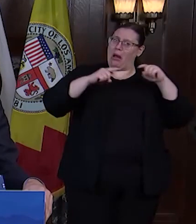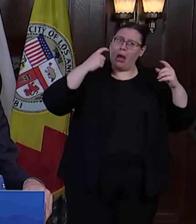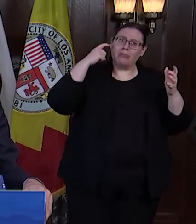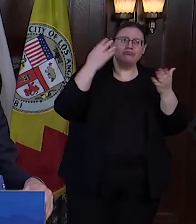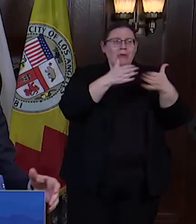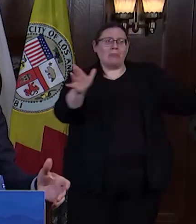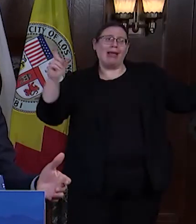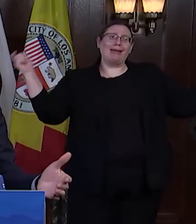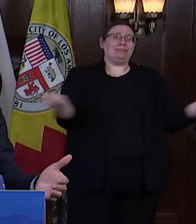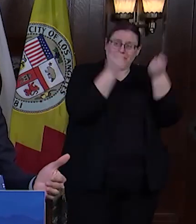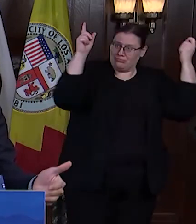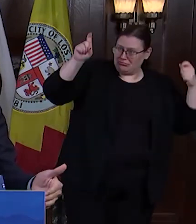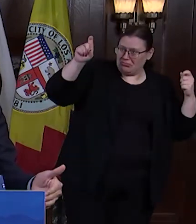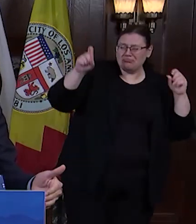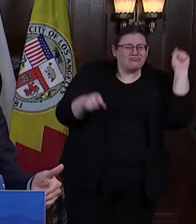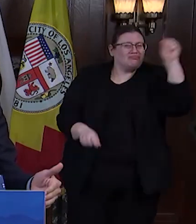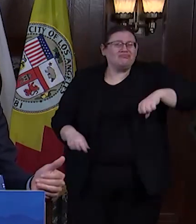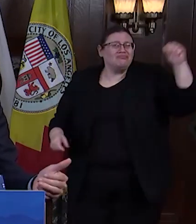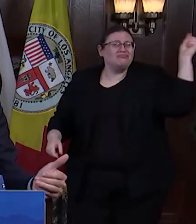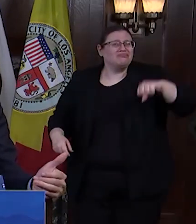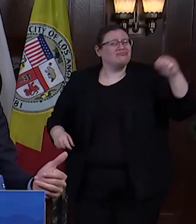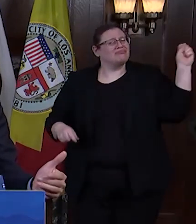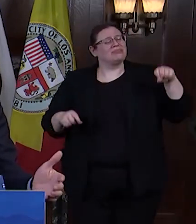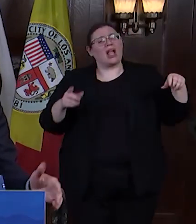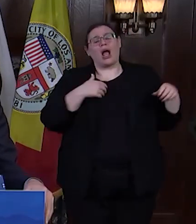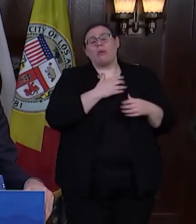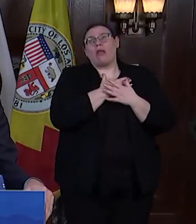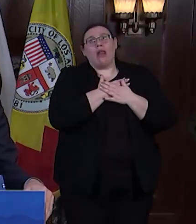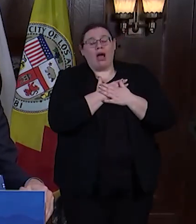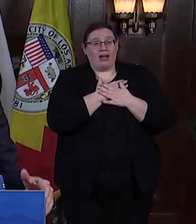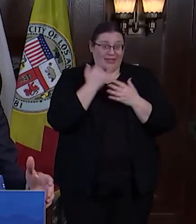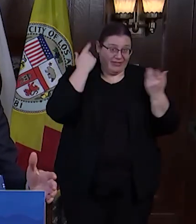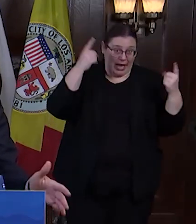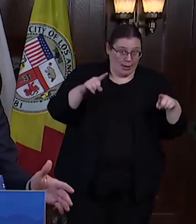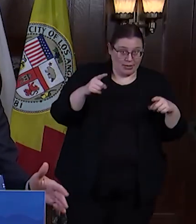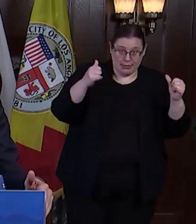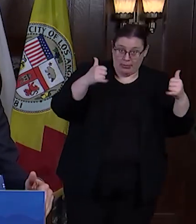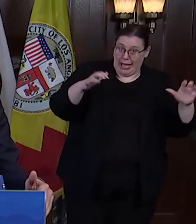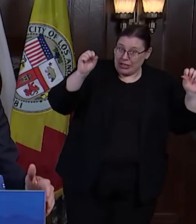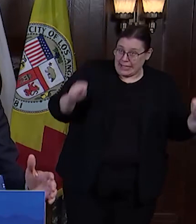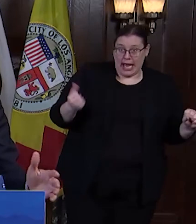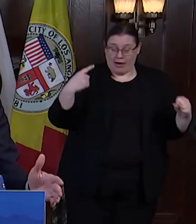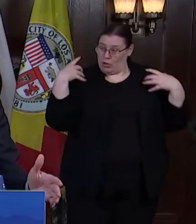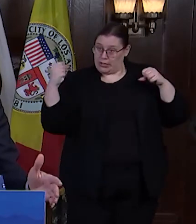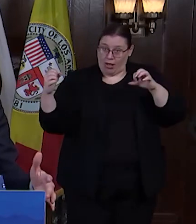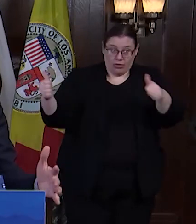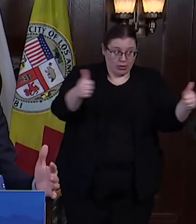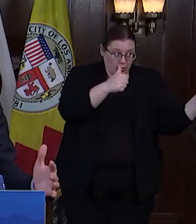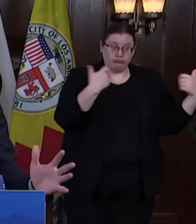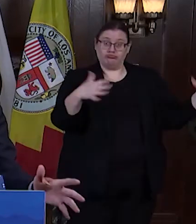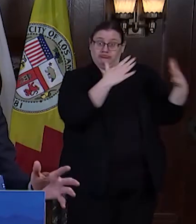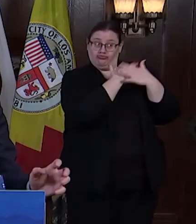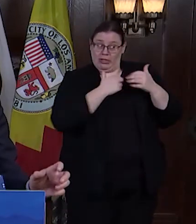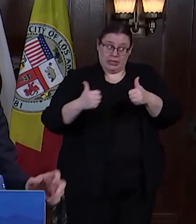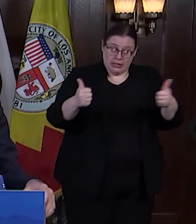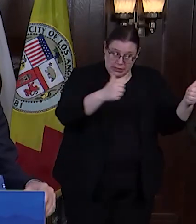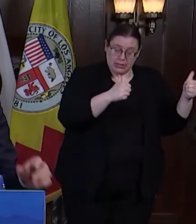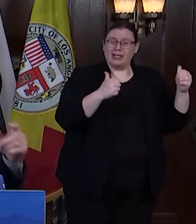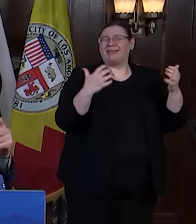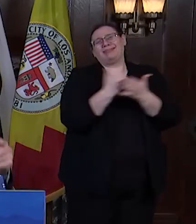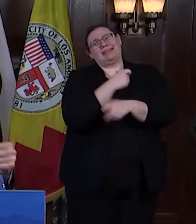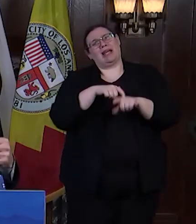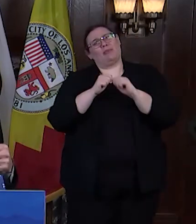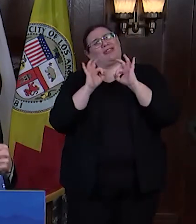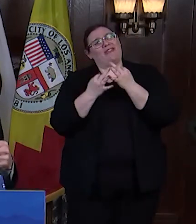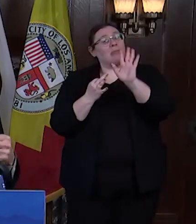Absolutely, Patrick. I mean, look, I would love when the players can, and everybody's healthy, and everybody's rested, and everybody's spent time with their